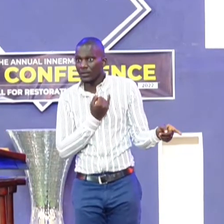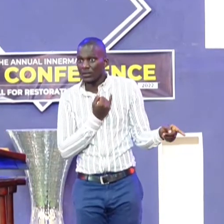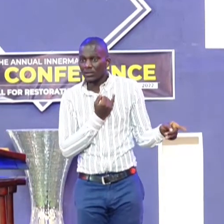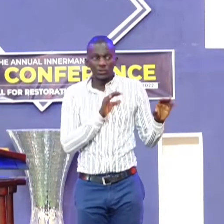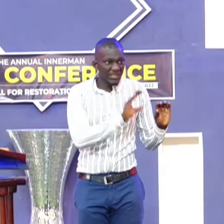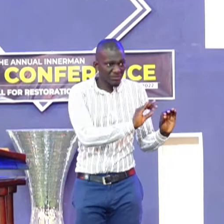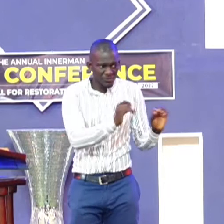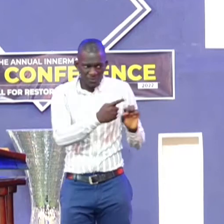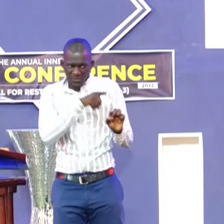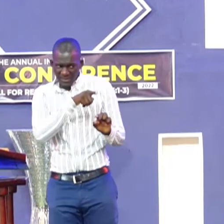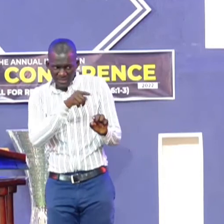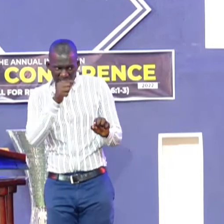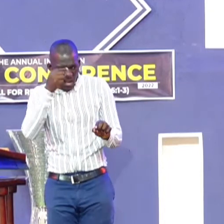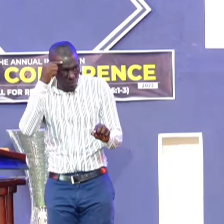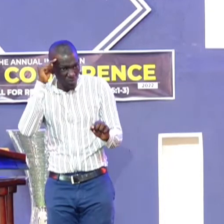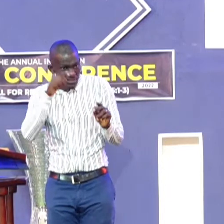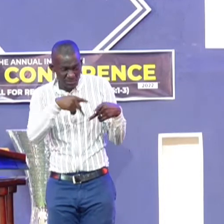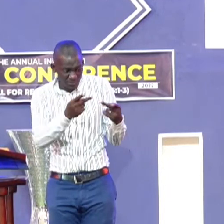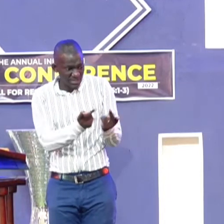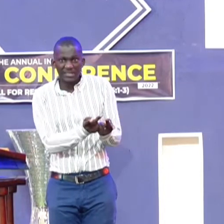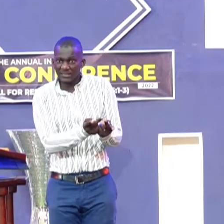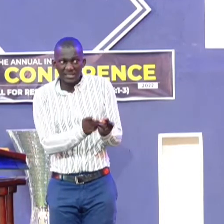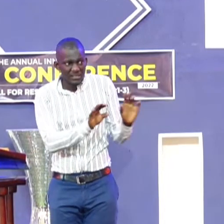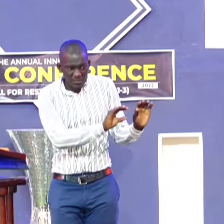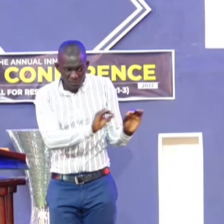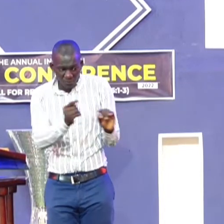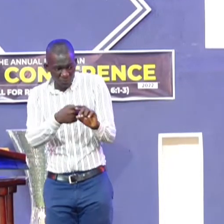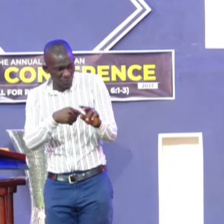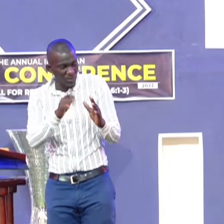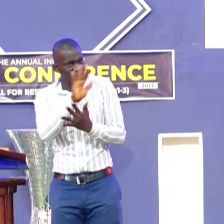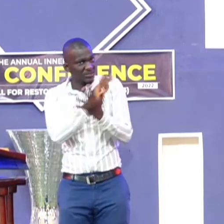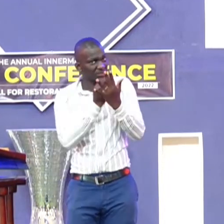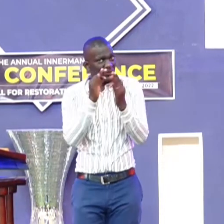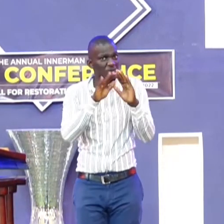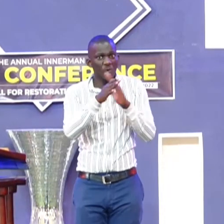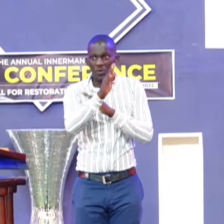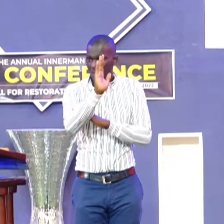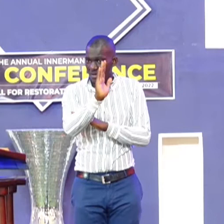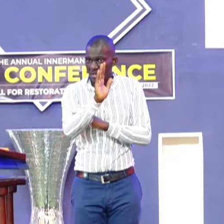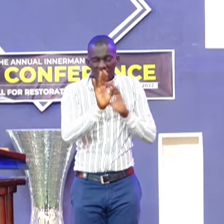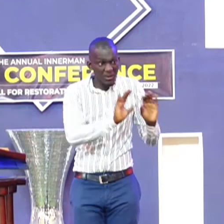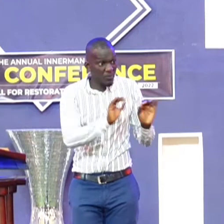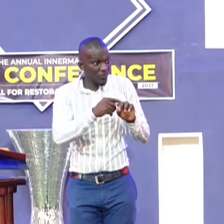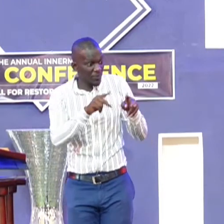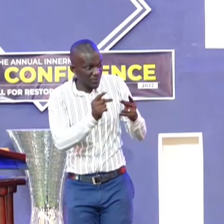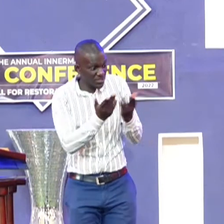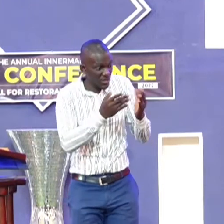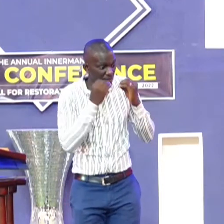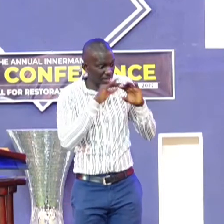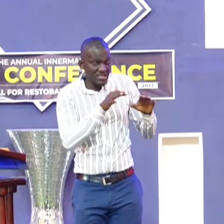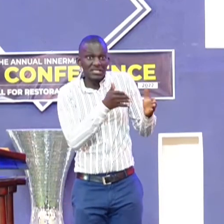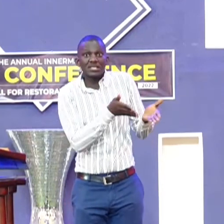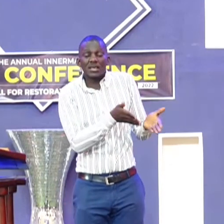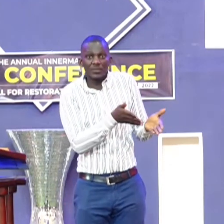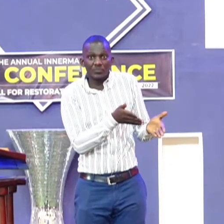somewhere. They left their position. They left where their God was. They left where their